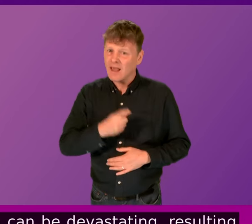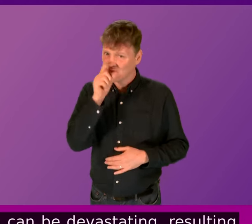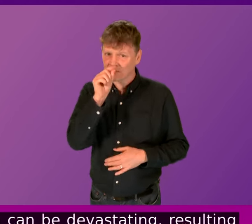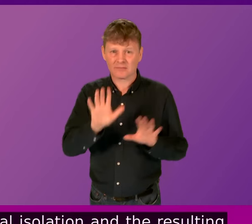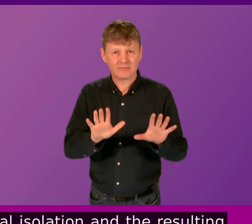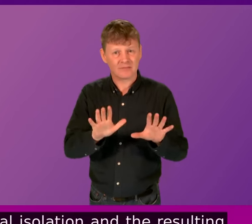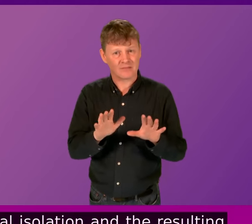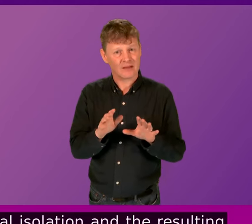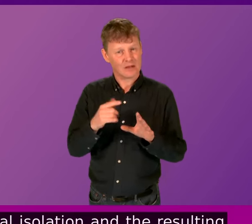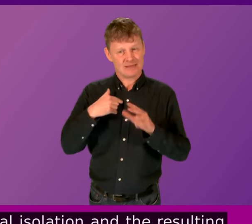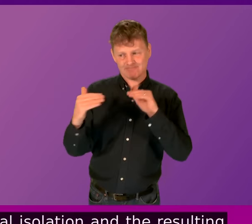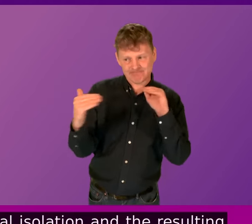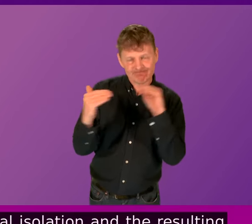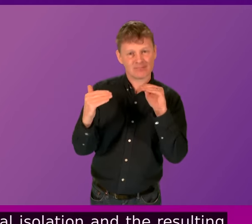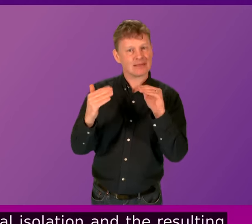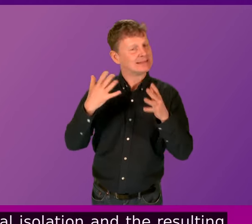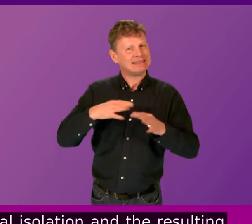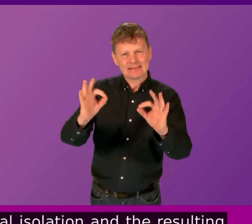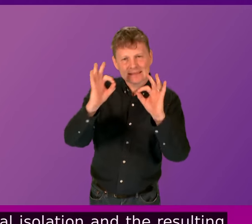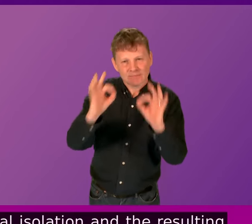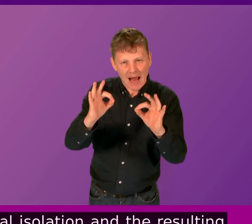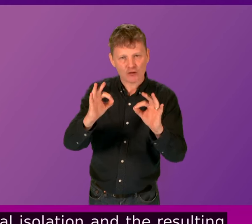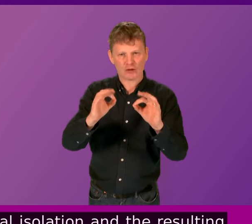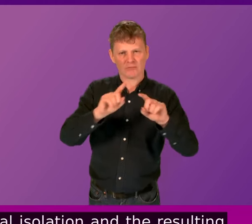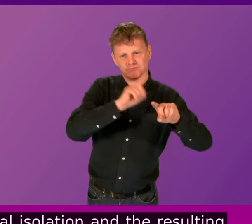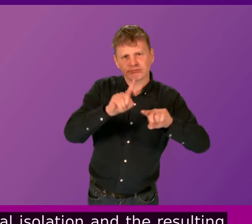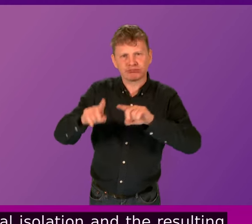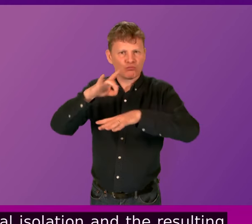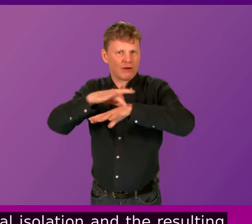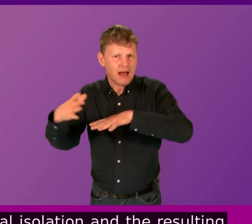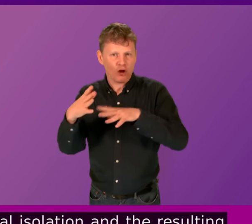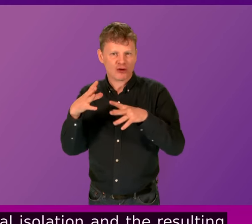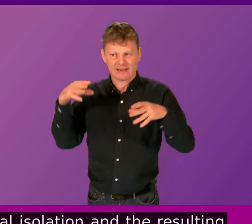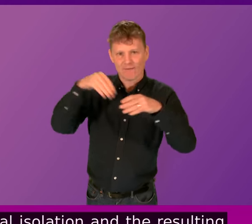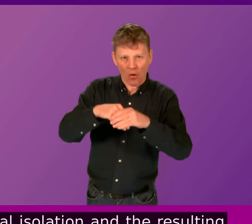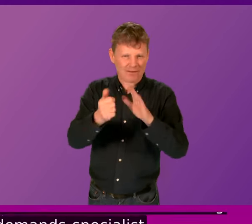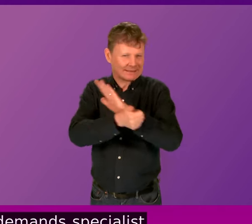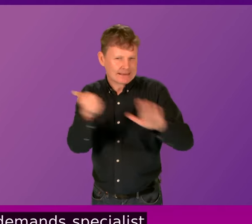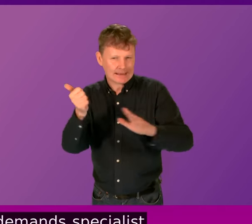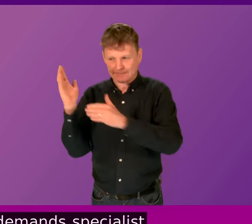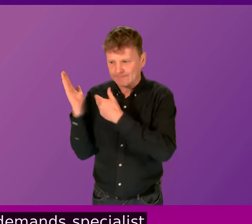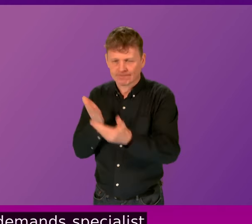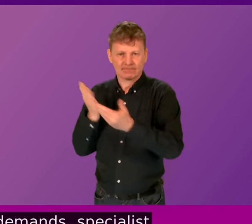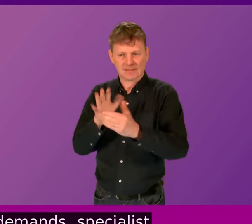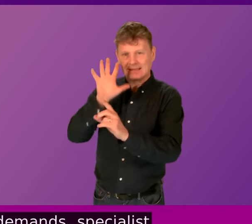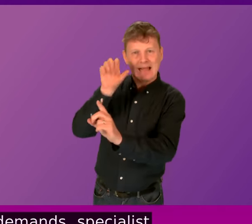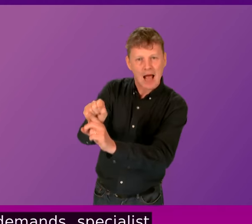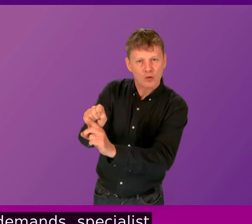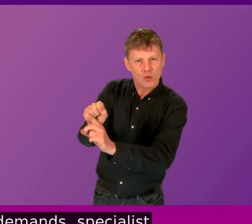this demands specialist interdisciplinary approaches and skilled early intervention when it comes to